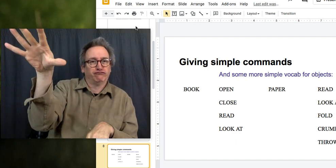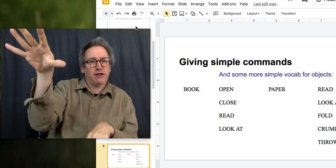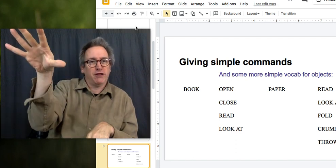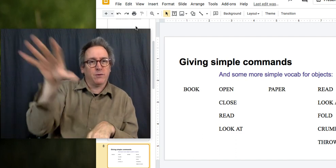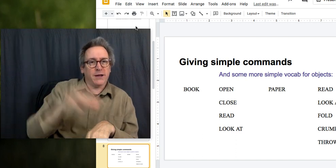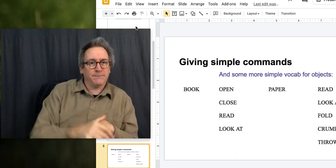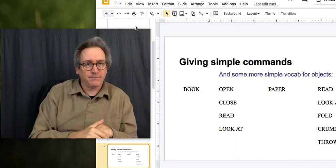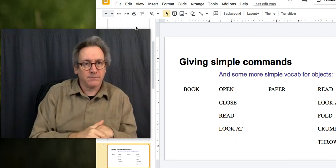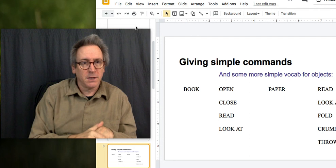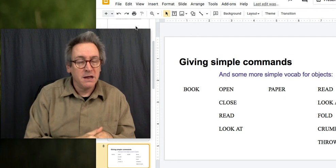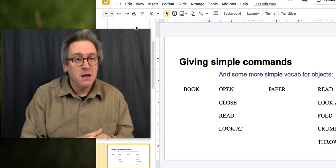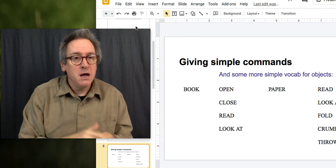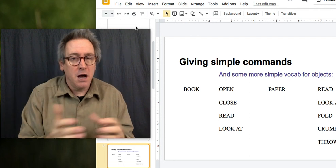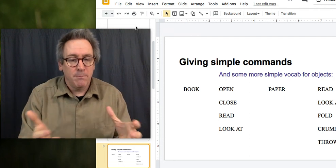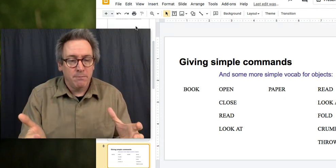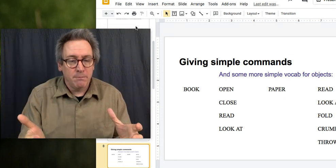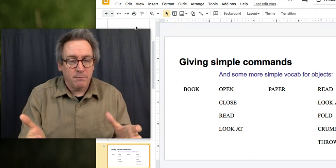I'll throw it away.